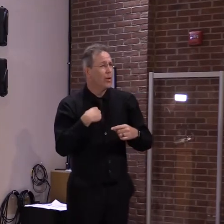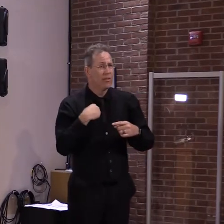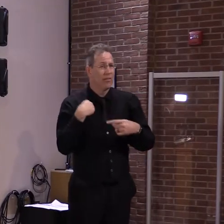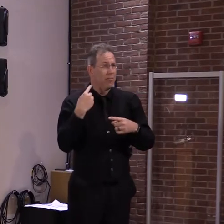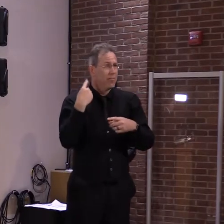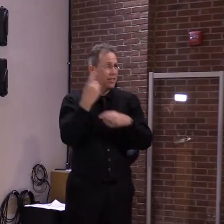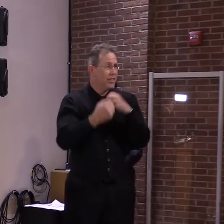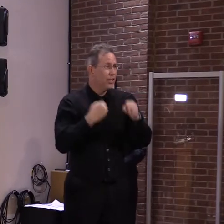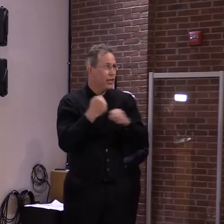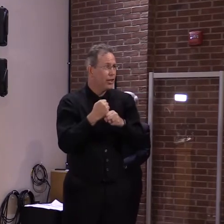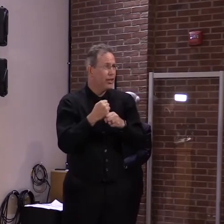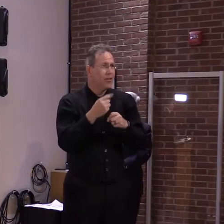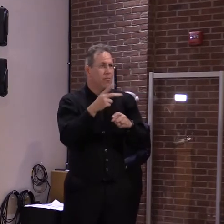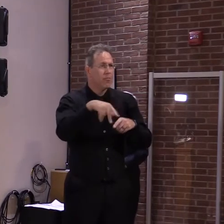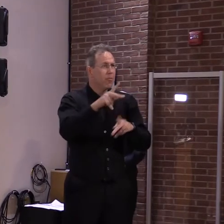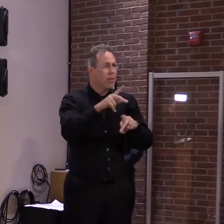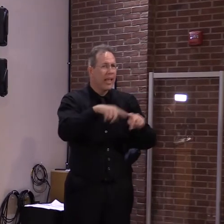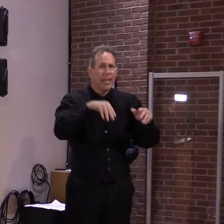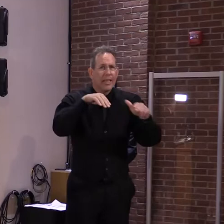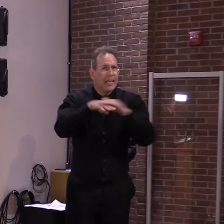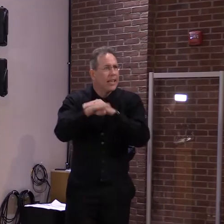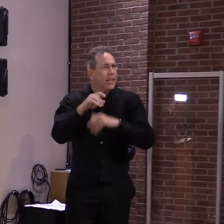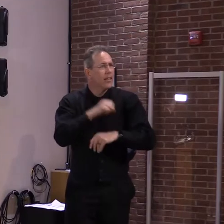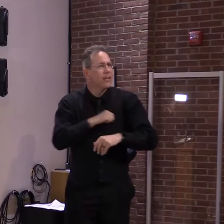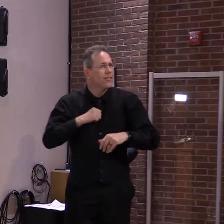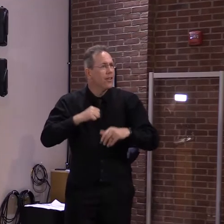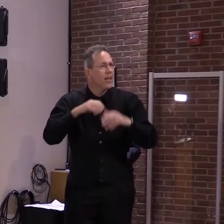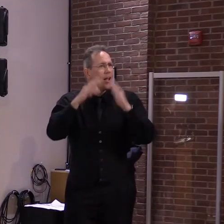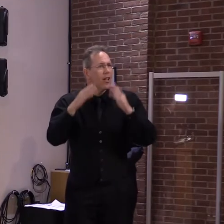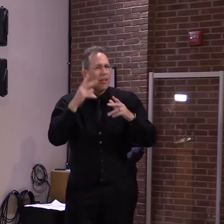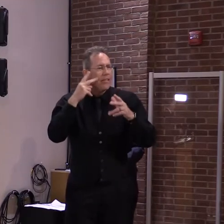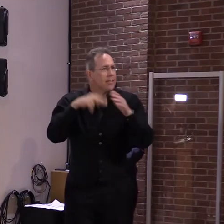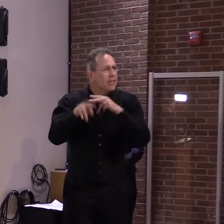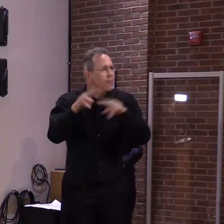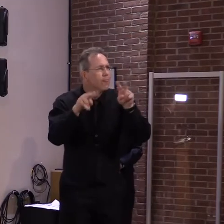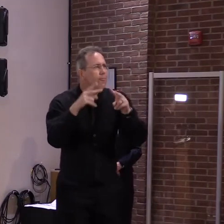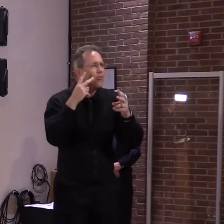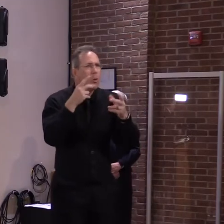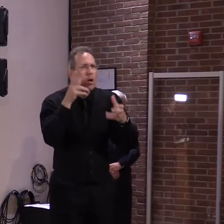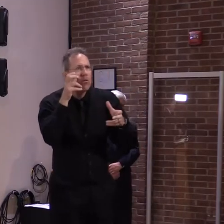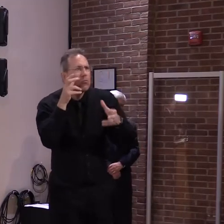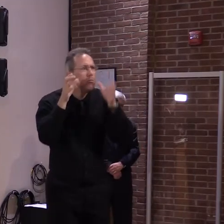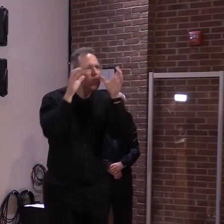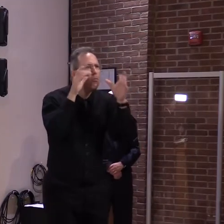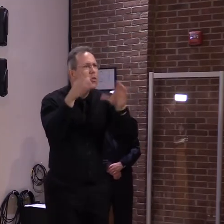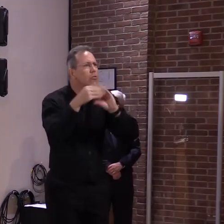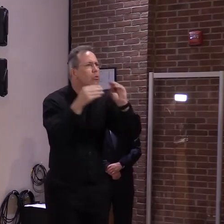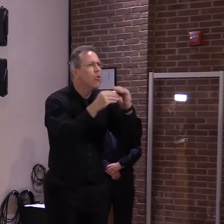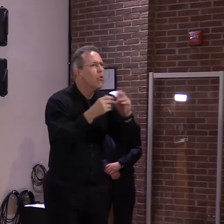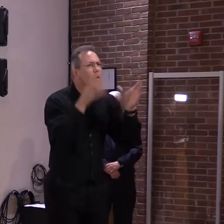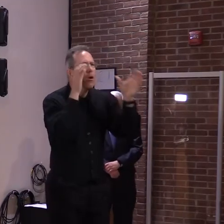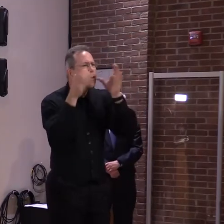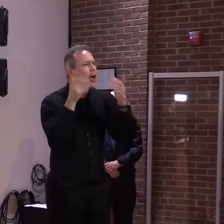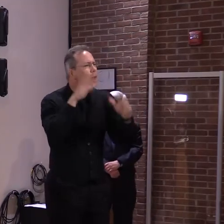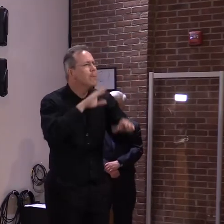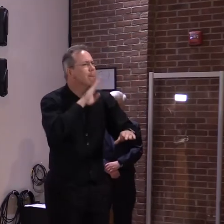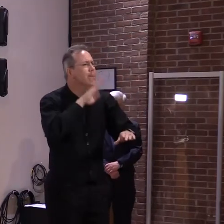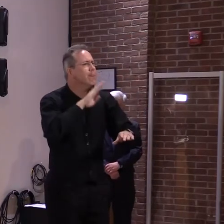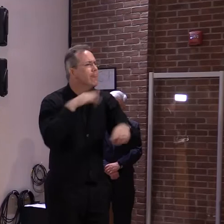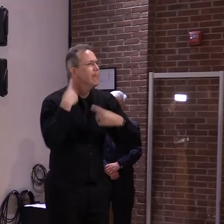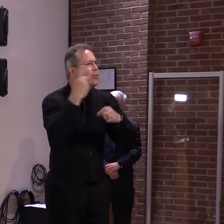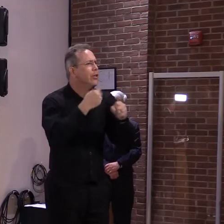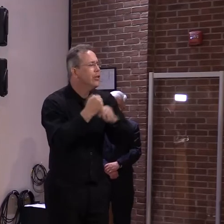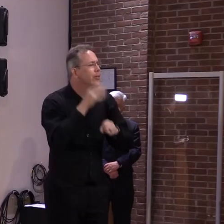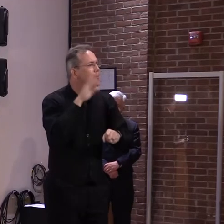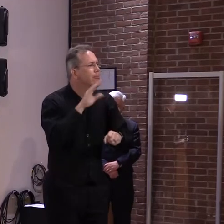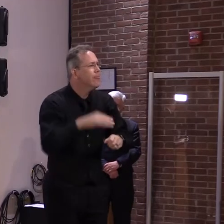to do in going remote. It's just not ideal. I believe that there'll be something, maybe a hybrid of